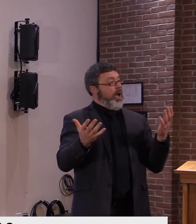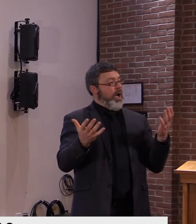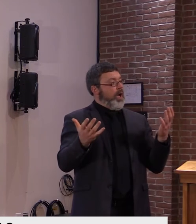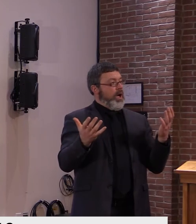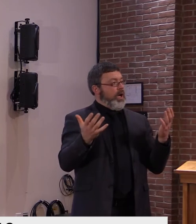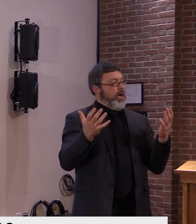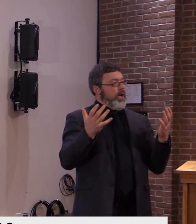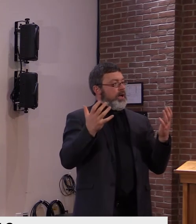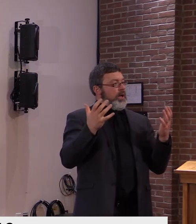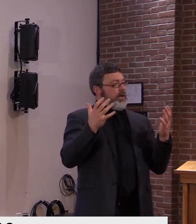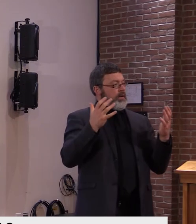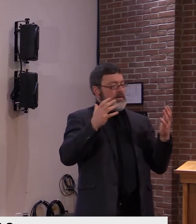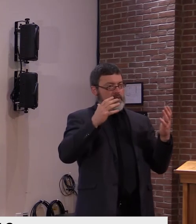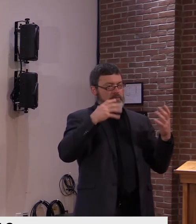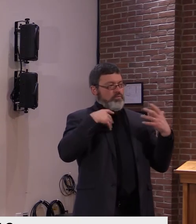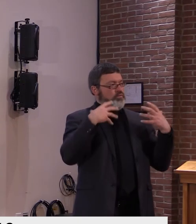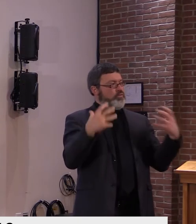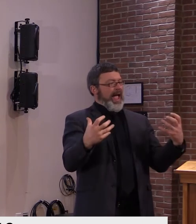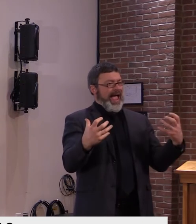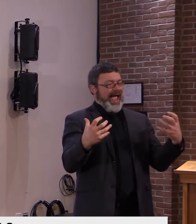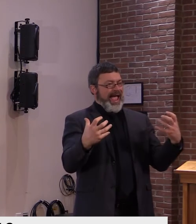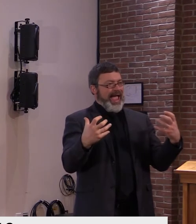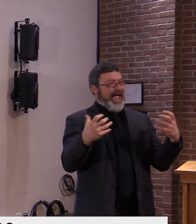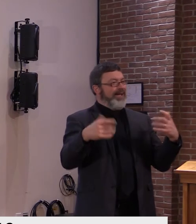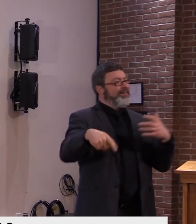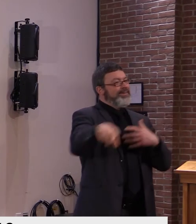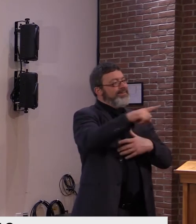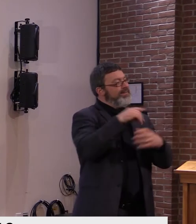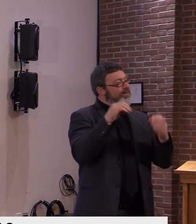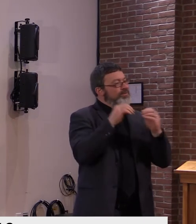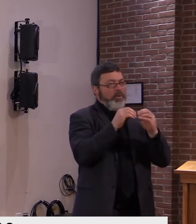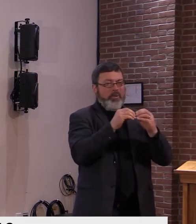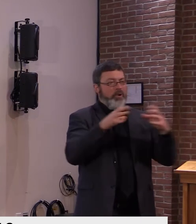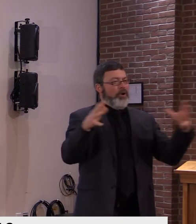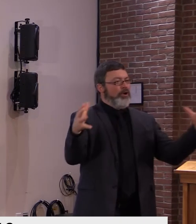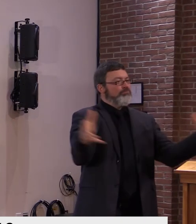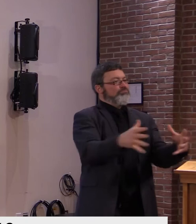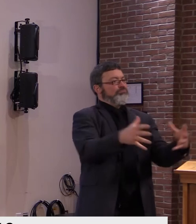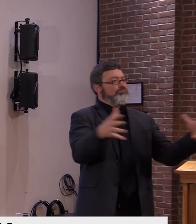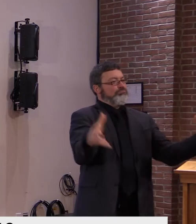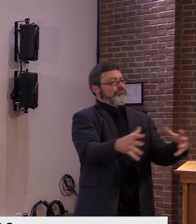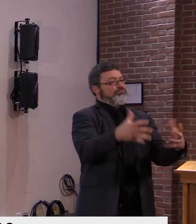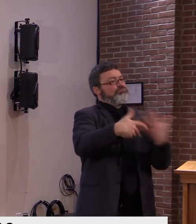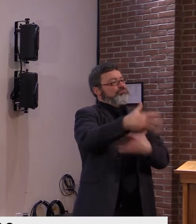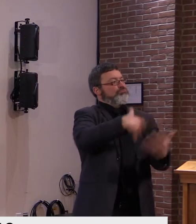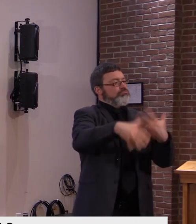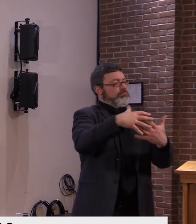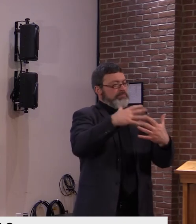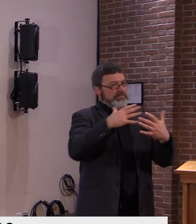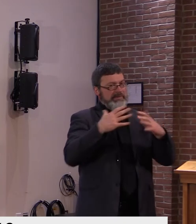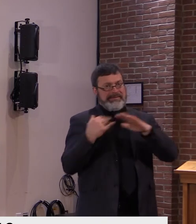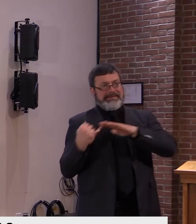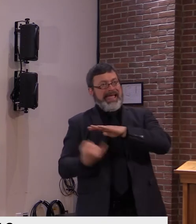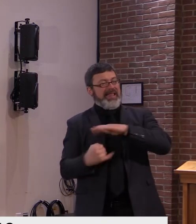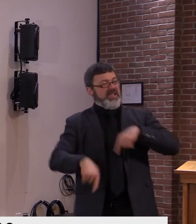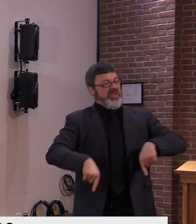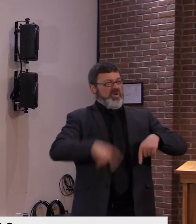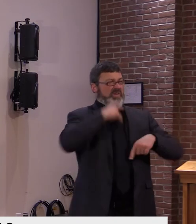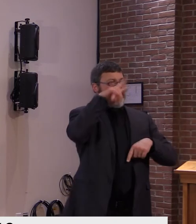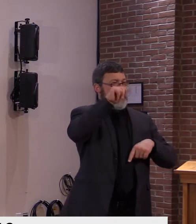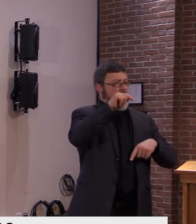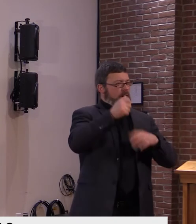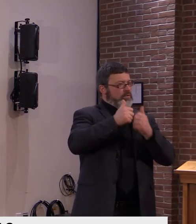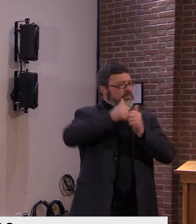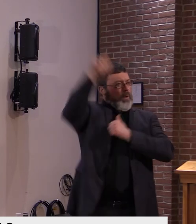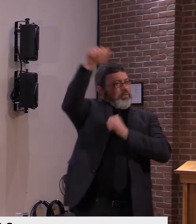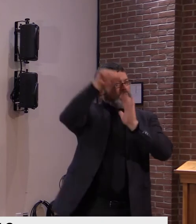isolation leads to some of the feelings you're discussing in your question, leads to what we see in the world of